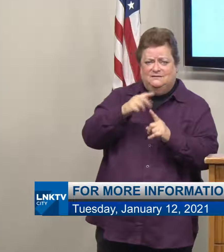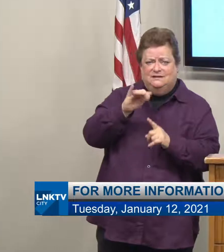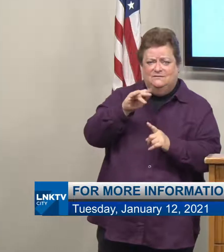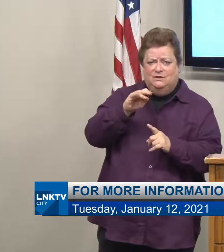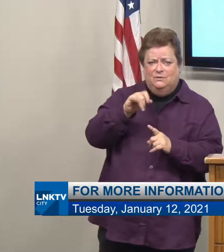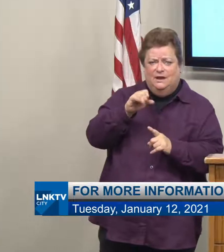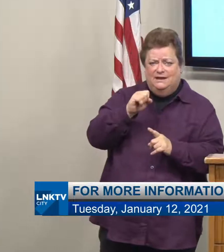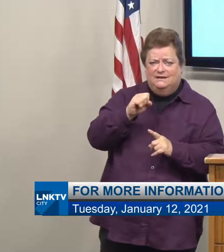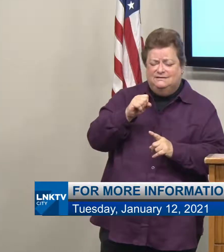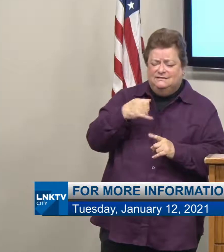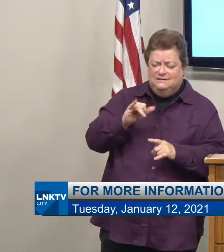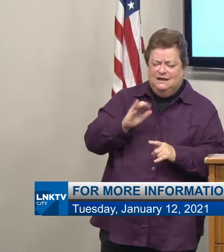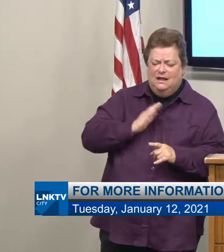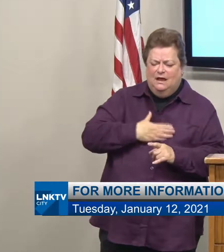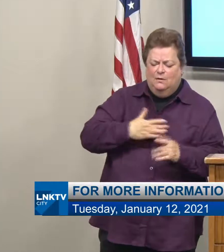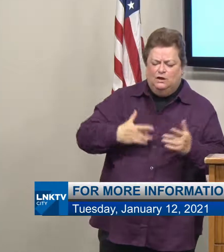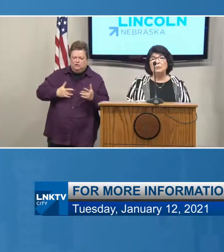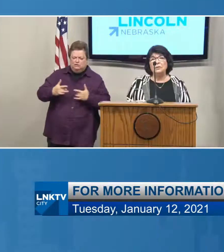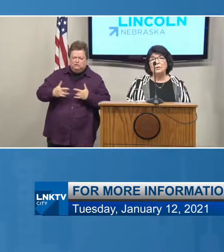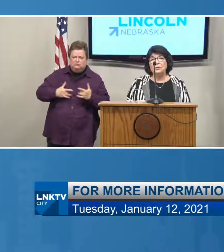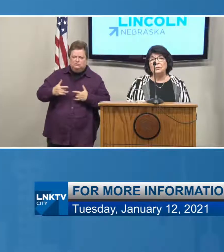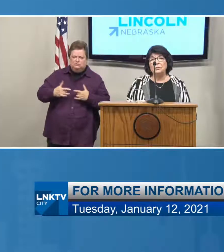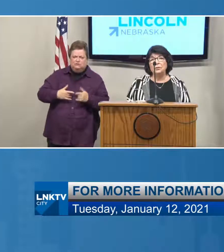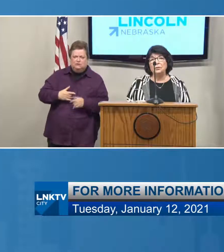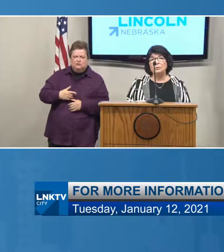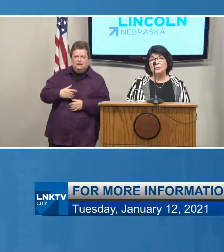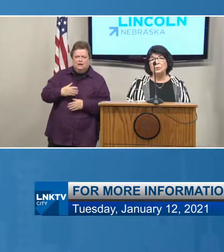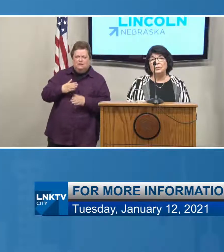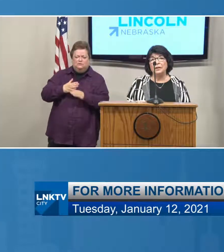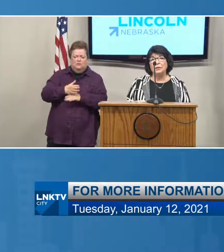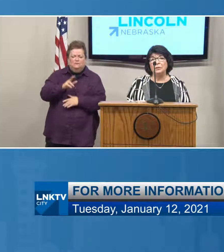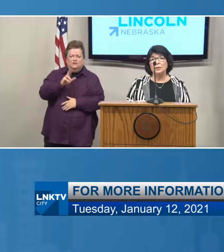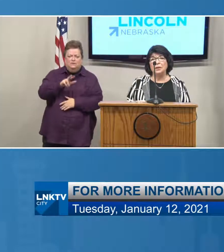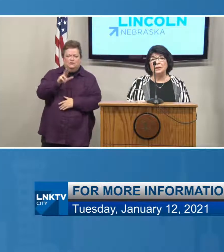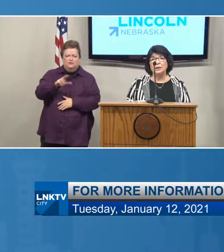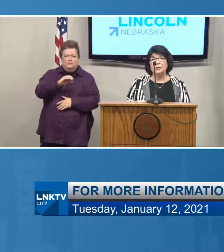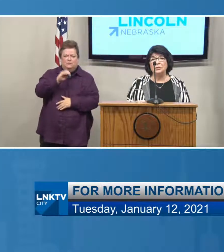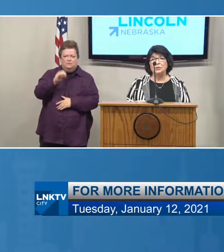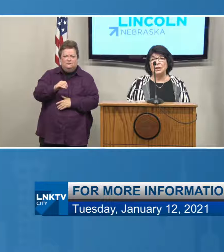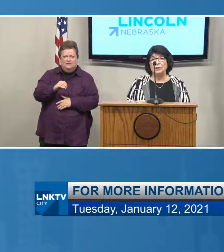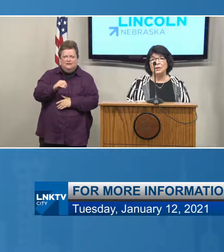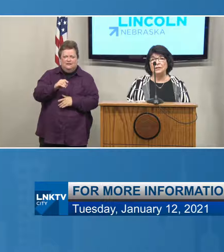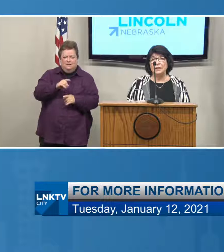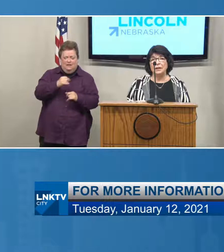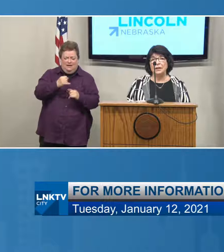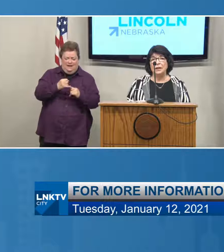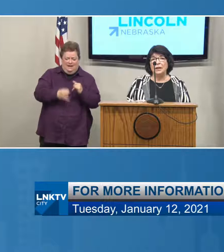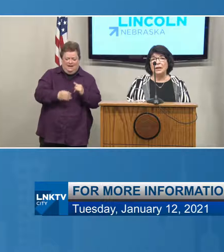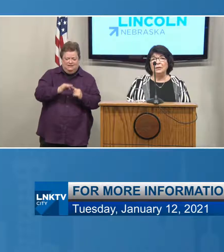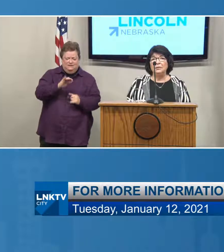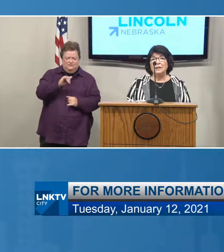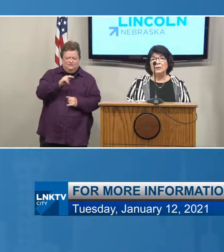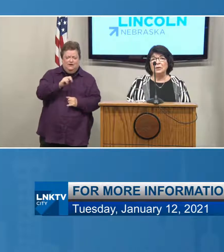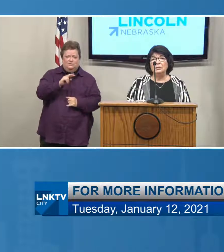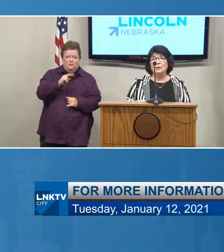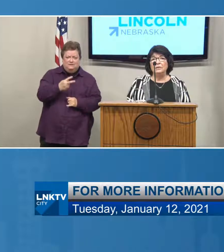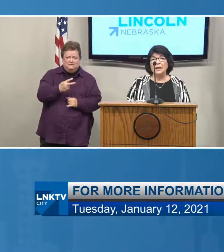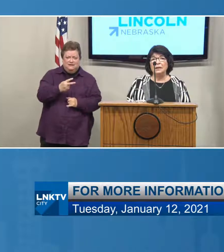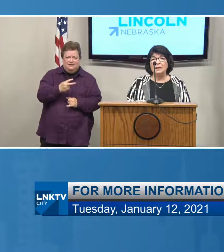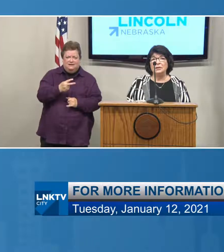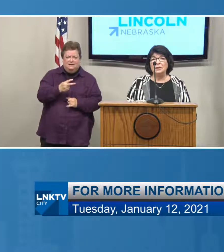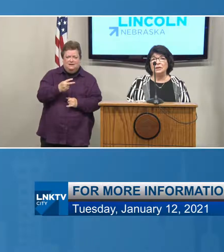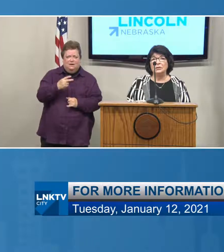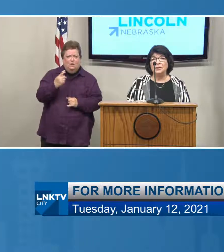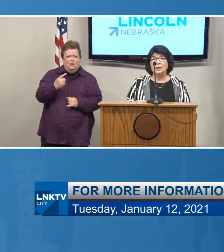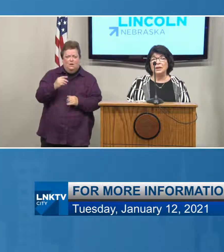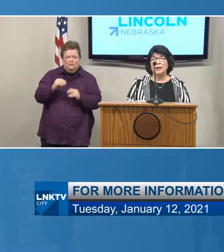of concern for several weeks. The rate was over 33% the week ending January 2nd, and was down only